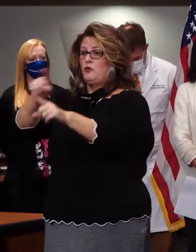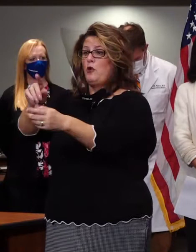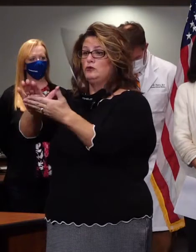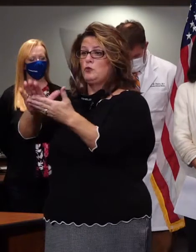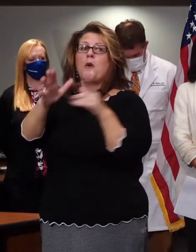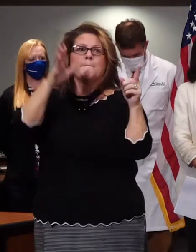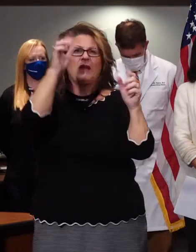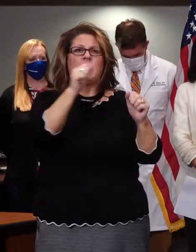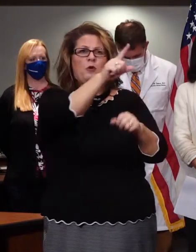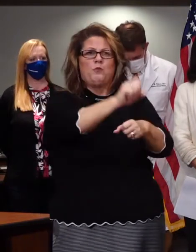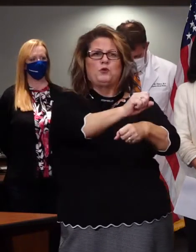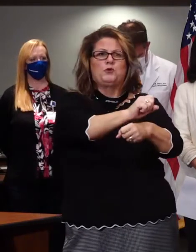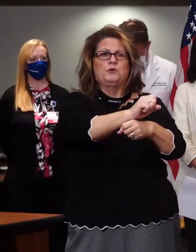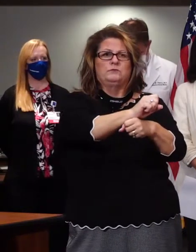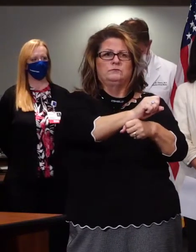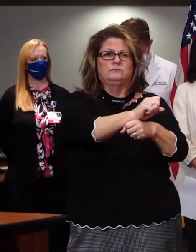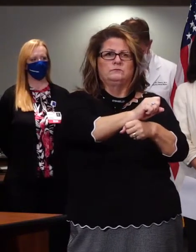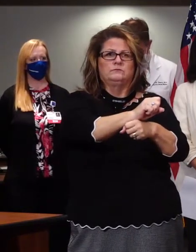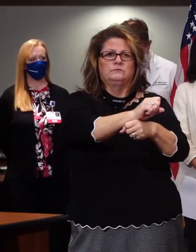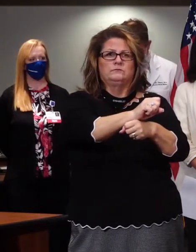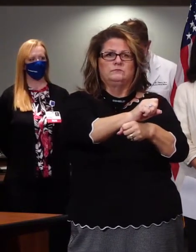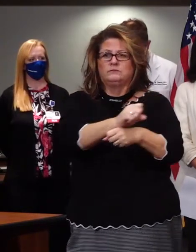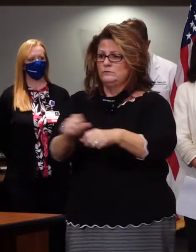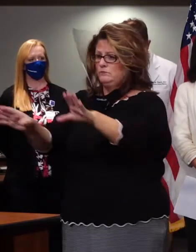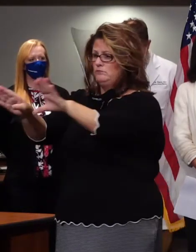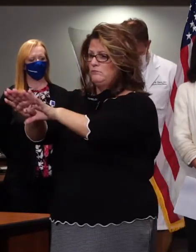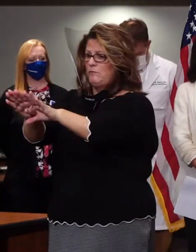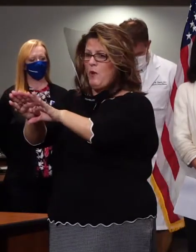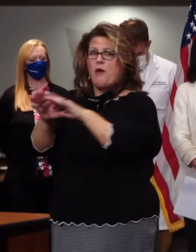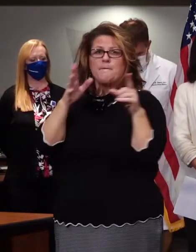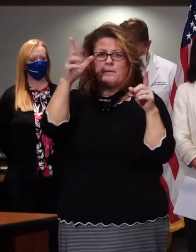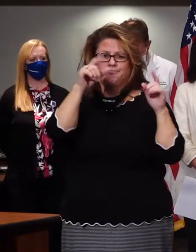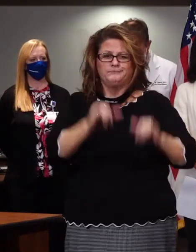only opportunity. Many working parents cannot stay home with their